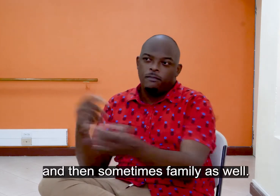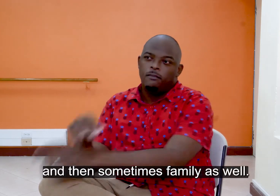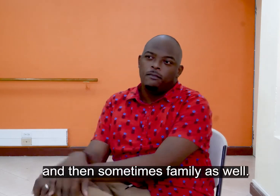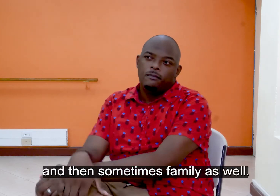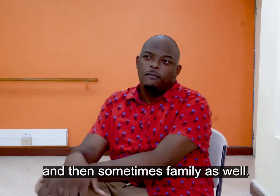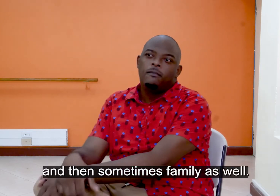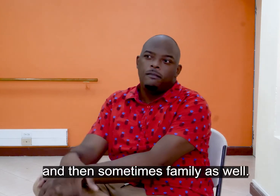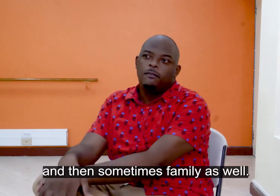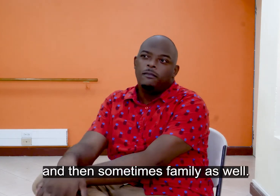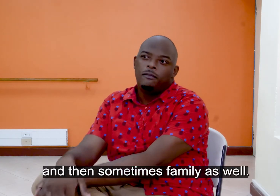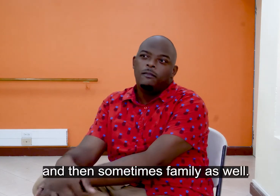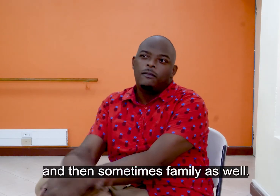family as well.